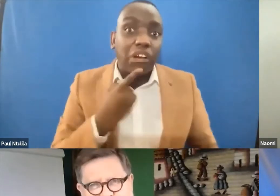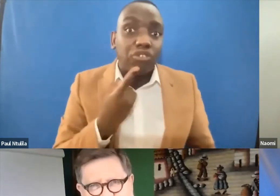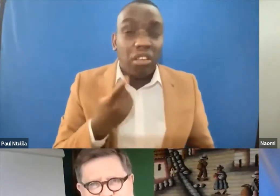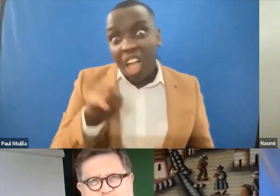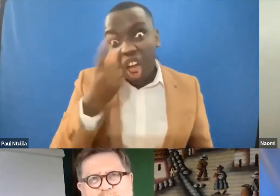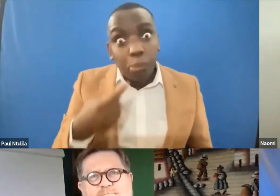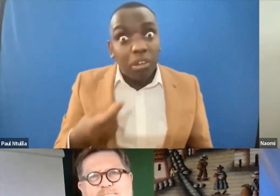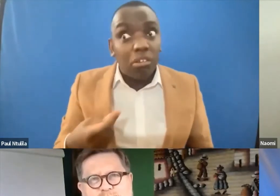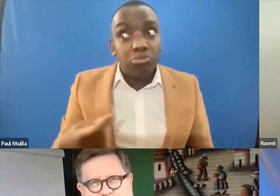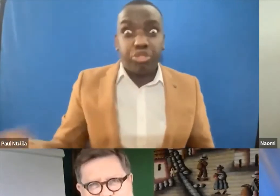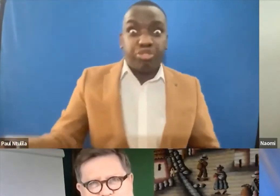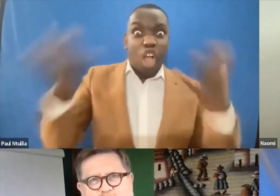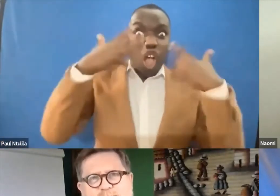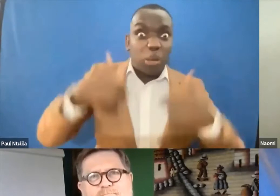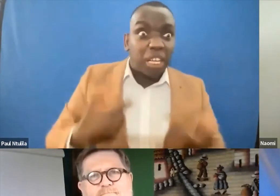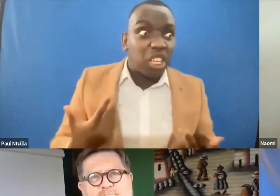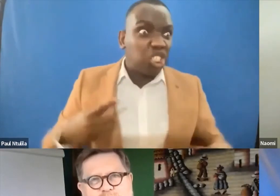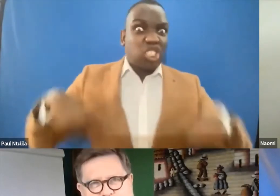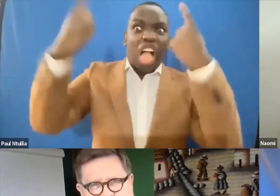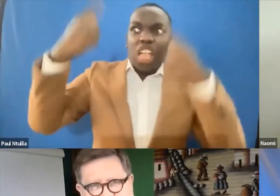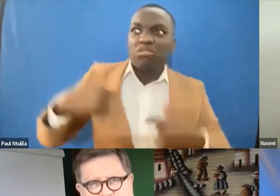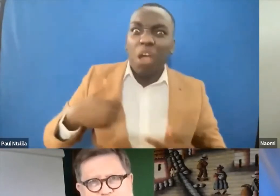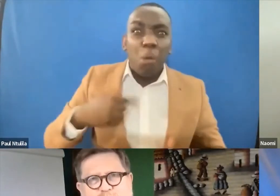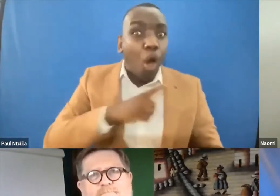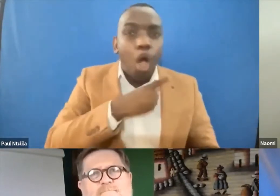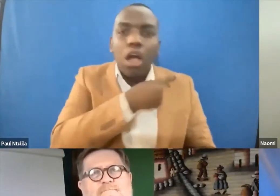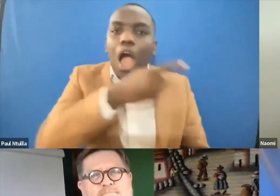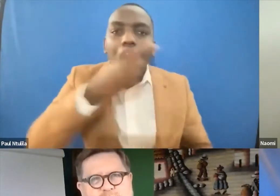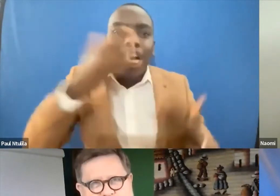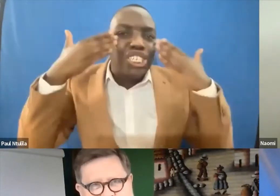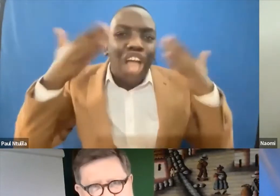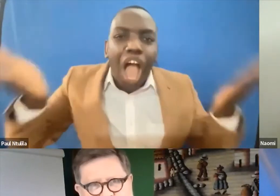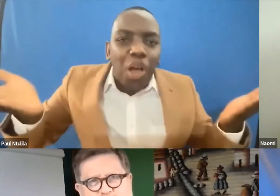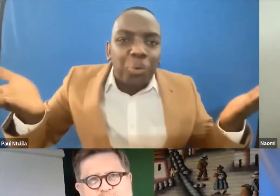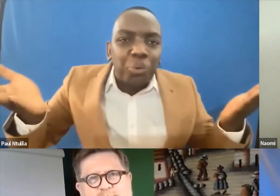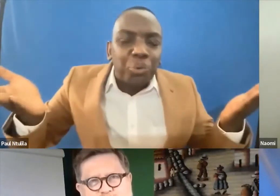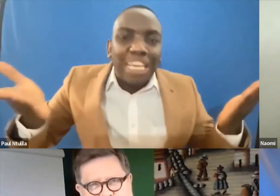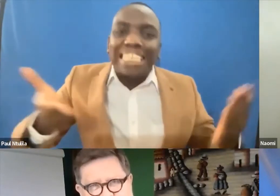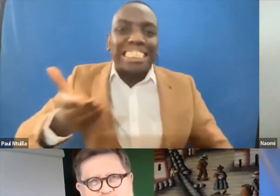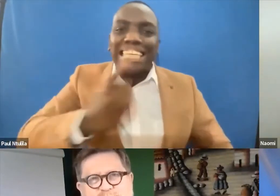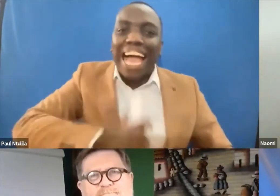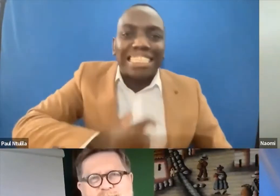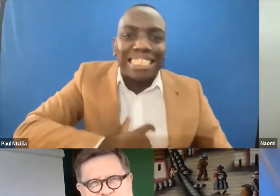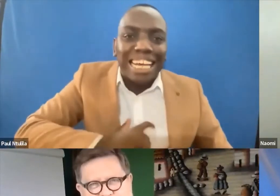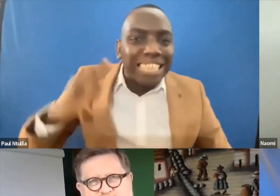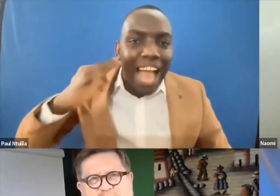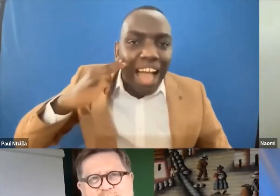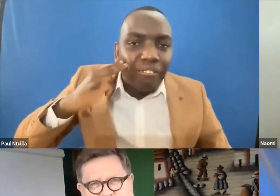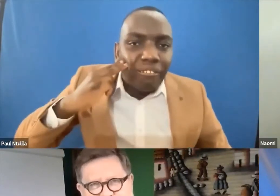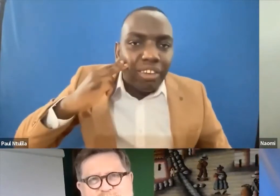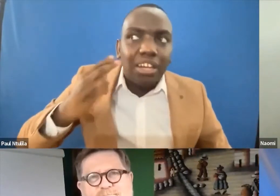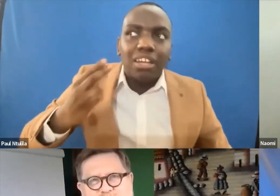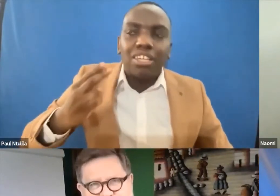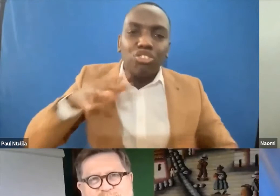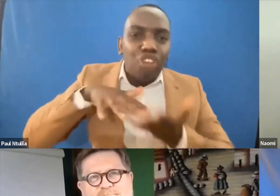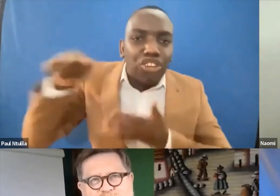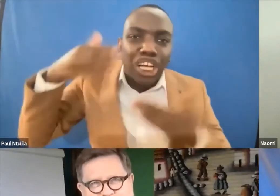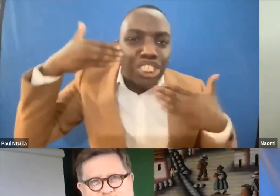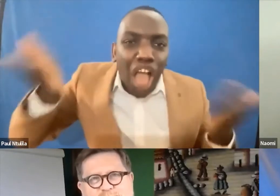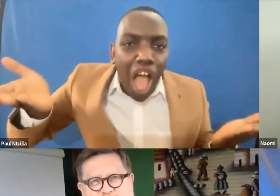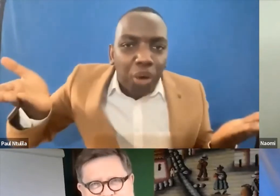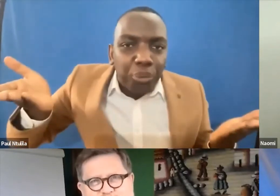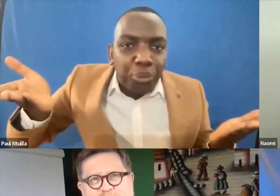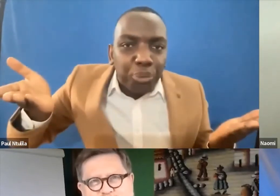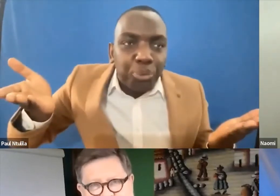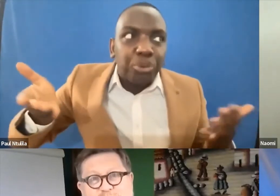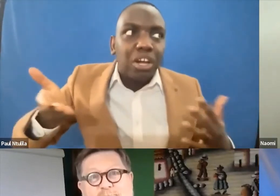You have to think about how you will work with the rubbish that hearing people throw at you.